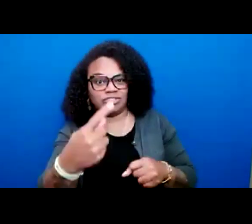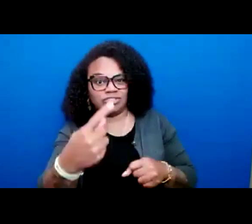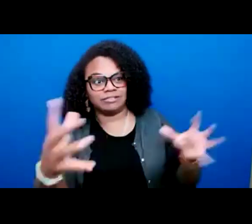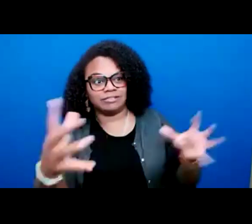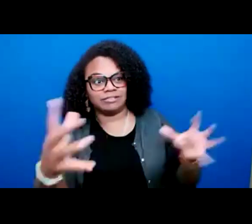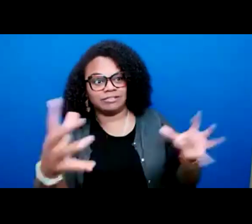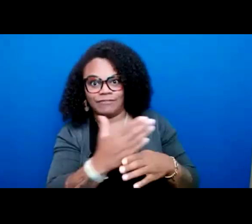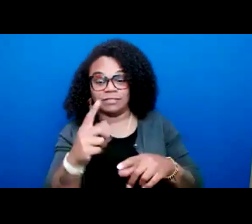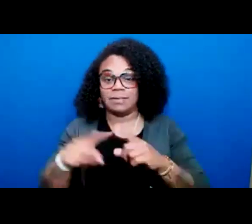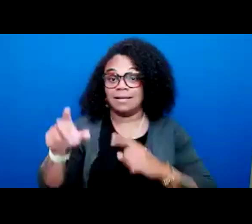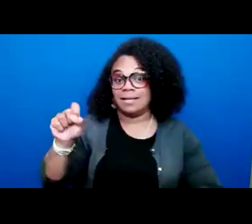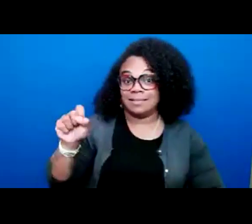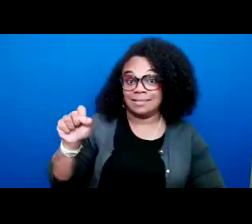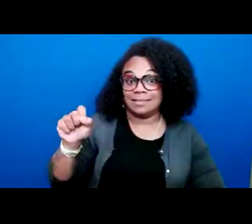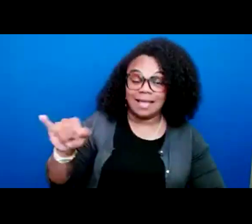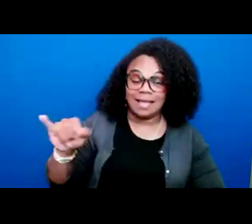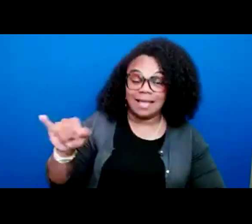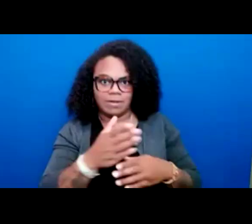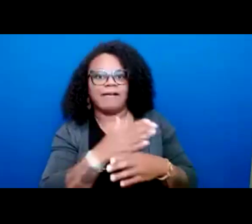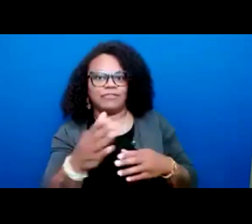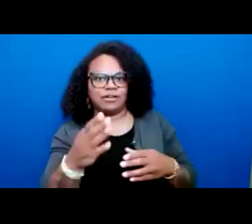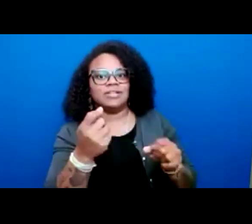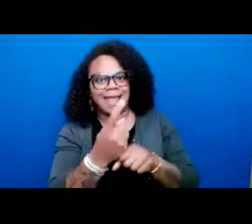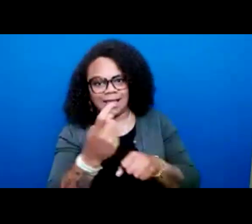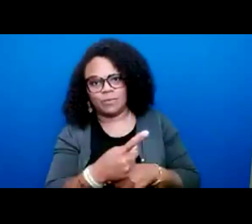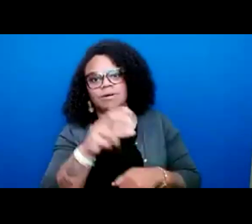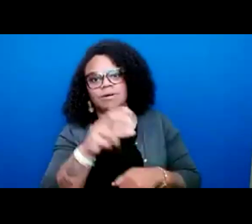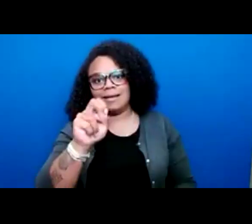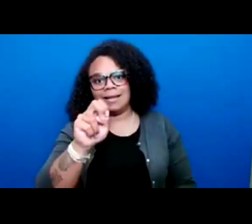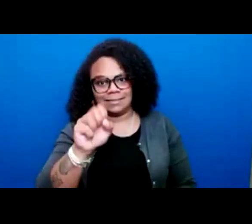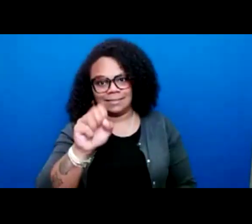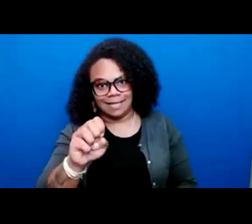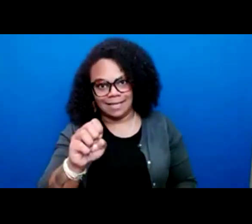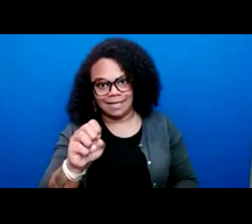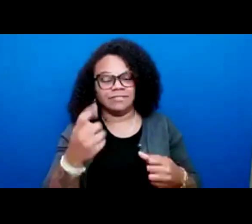average annual NESE over the 12-month calendar year.